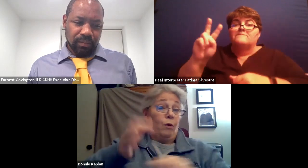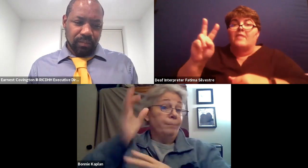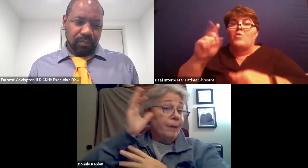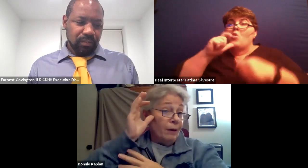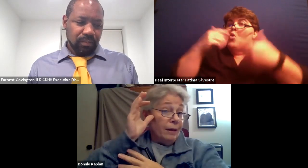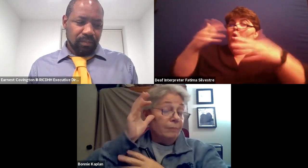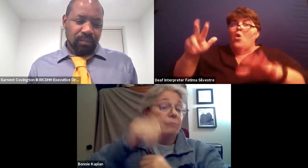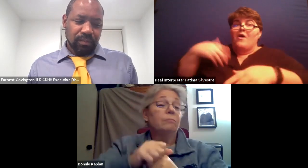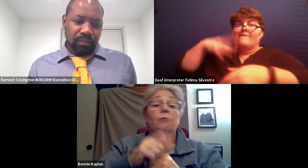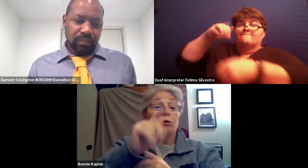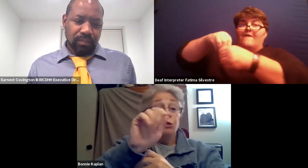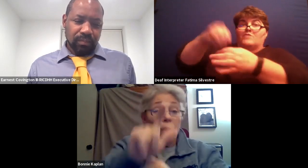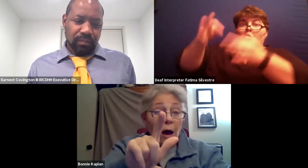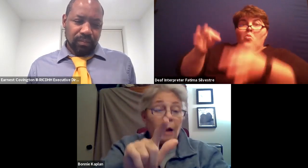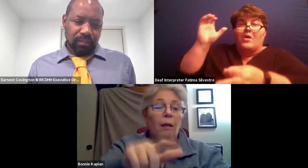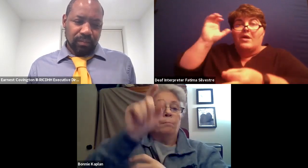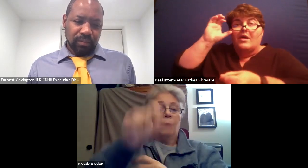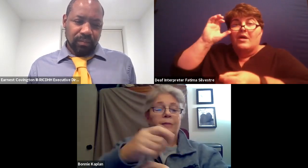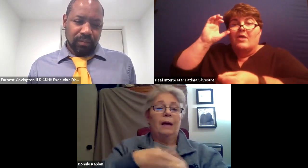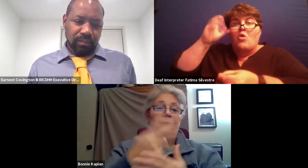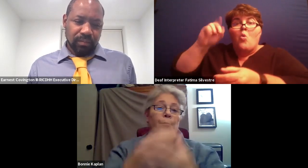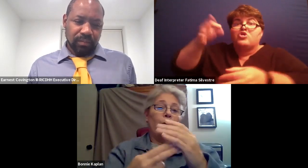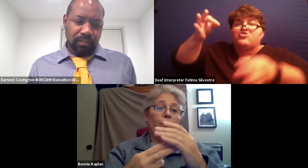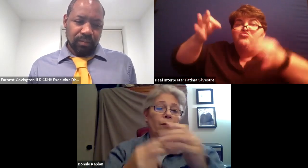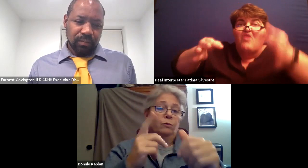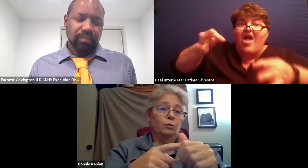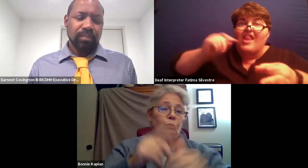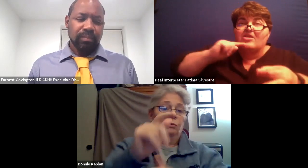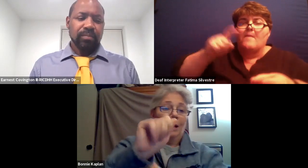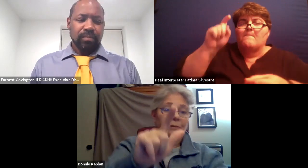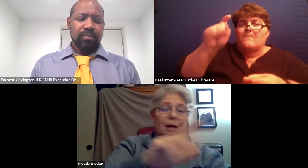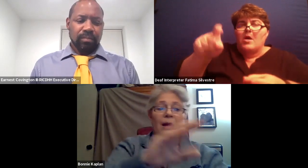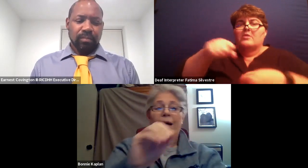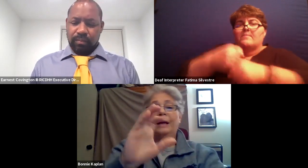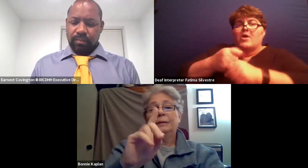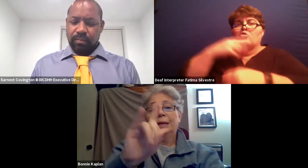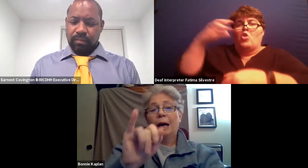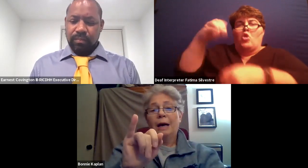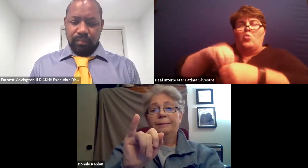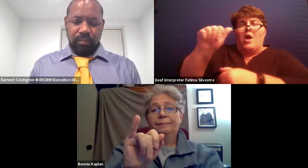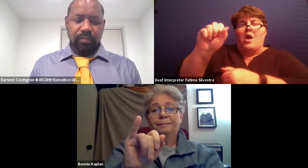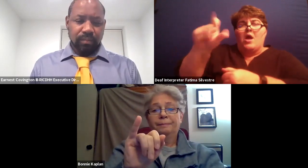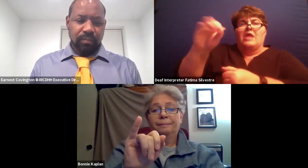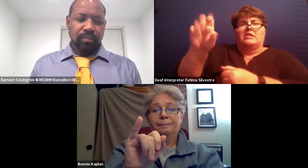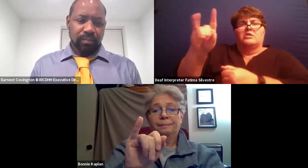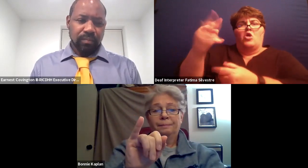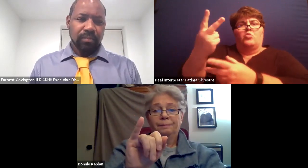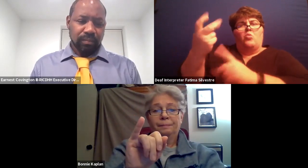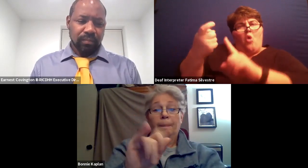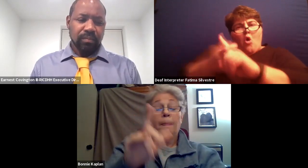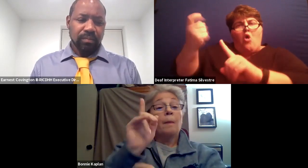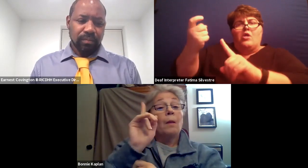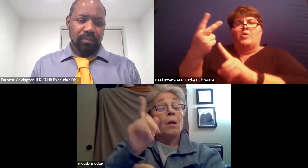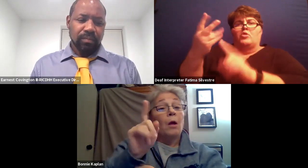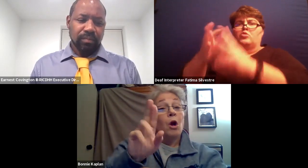all victims who have any sort of a court hearing, a trial, should have both an ASL and a CDI